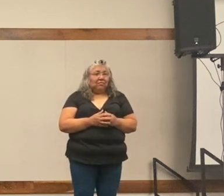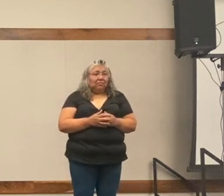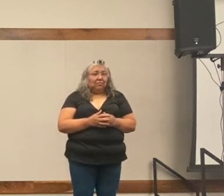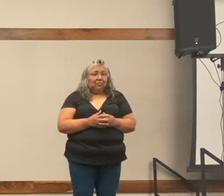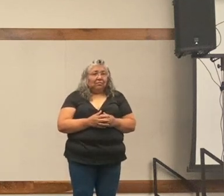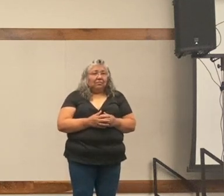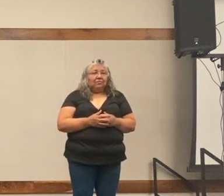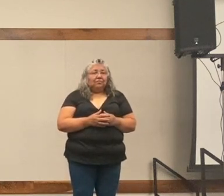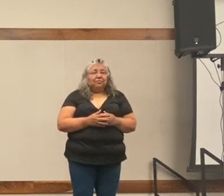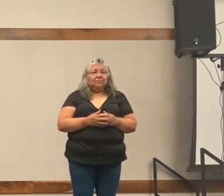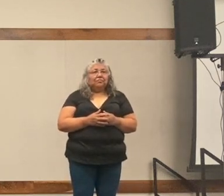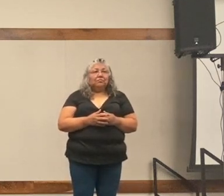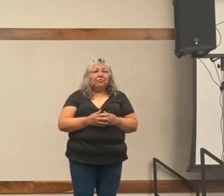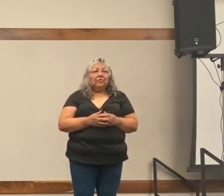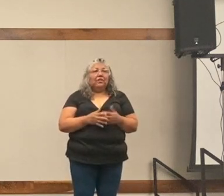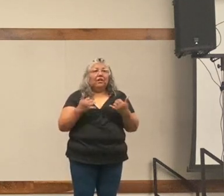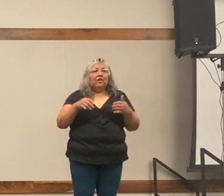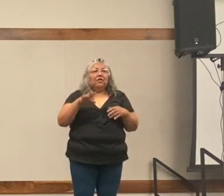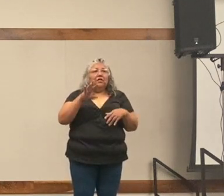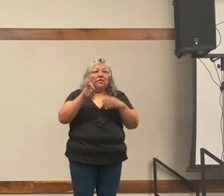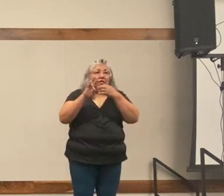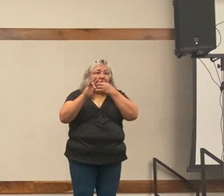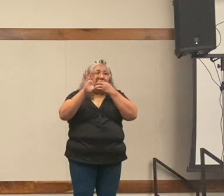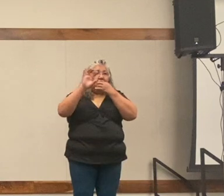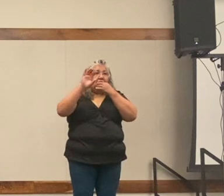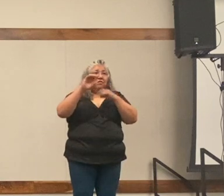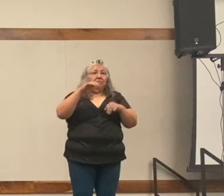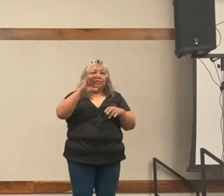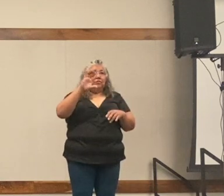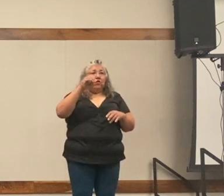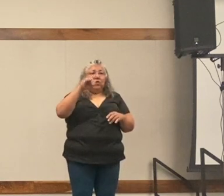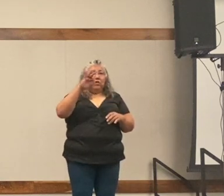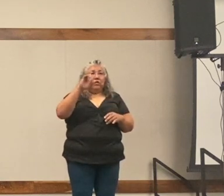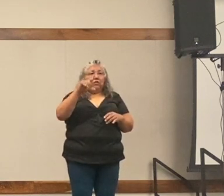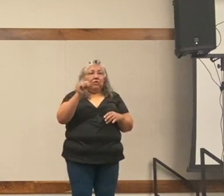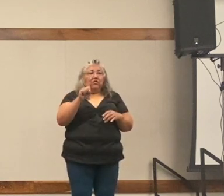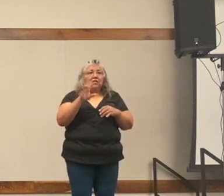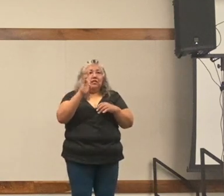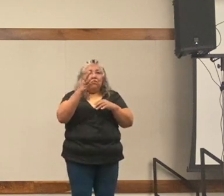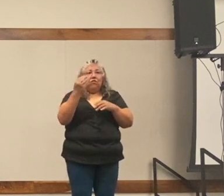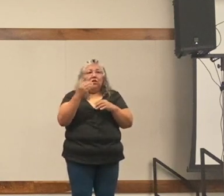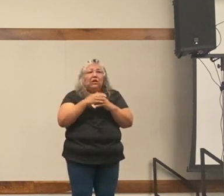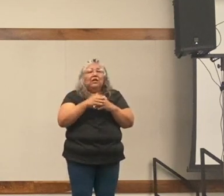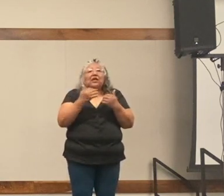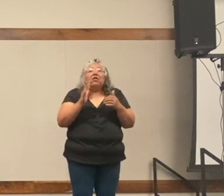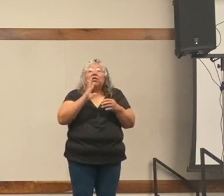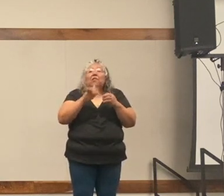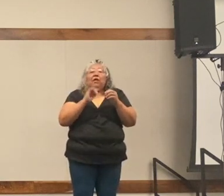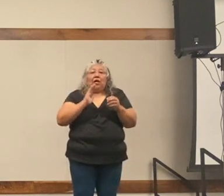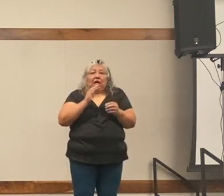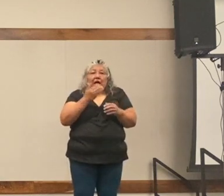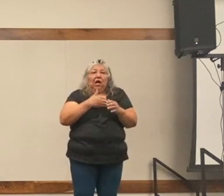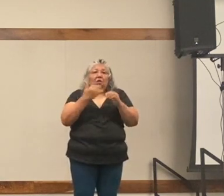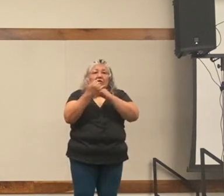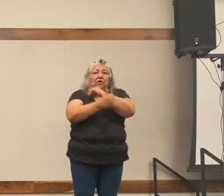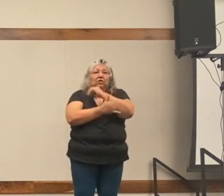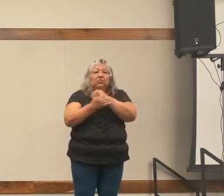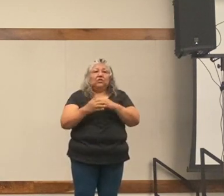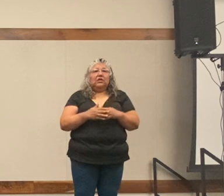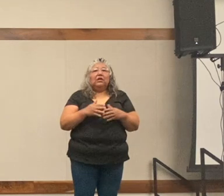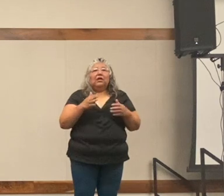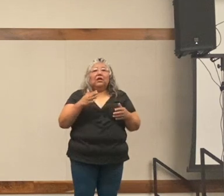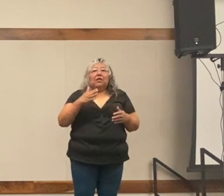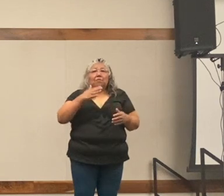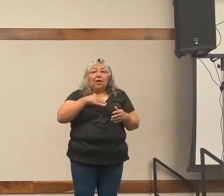In 2 Chronicles 7:14, let's talk about our country. Here's what it says. It says, and